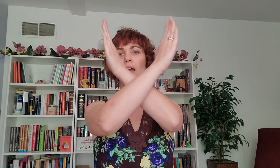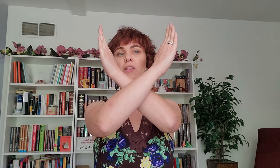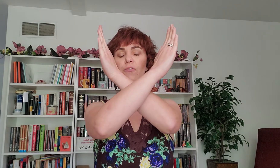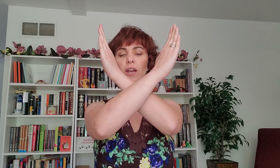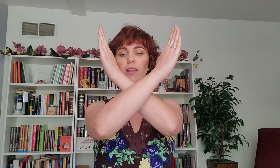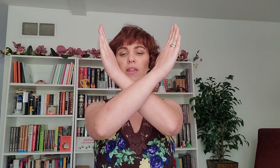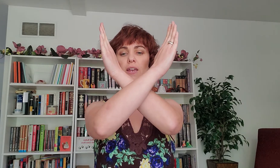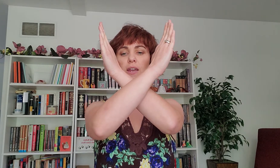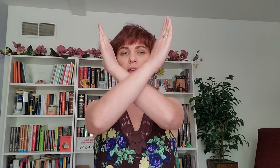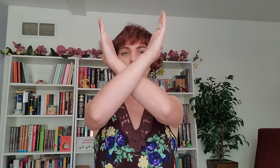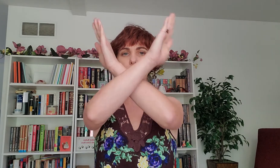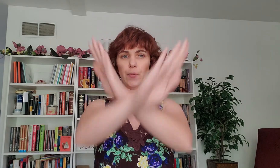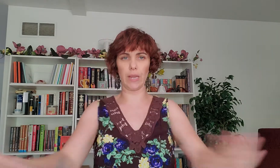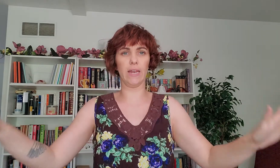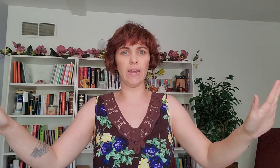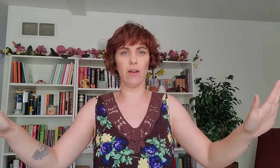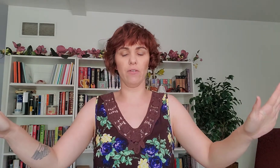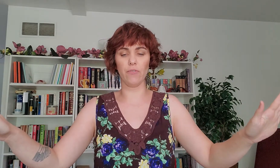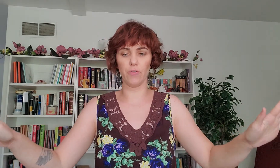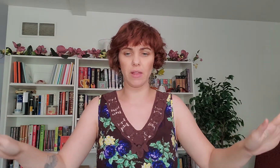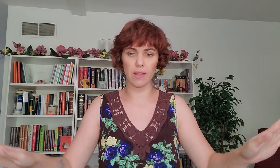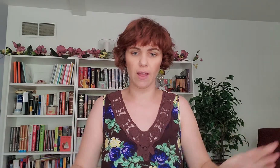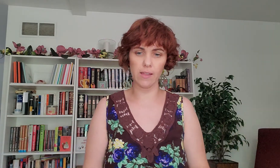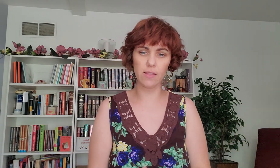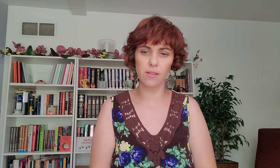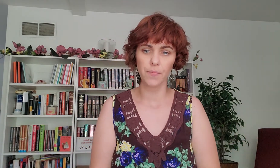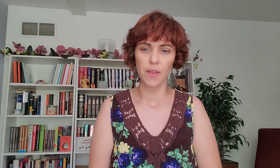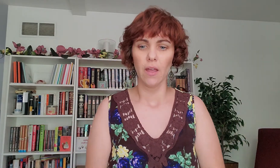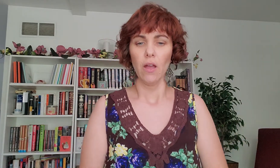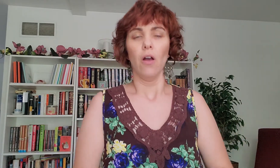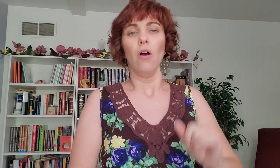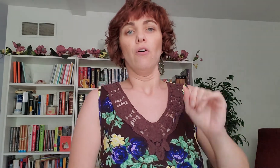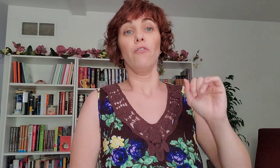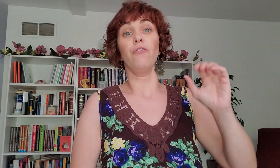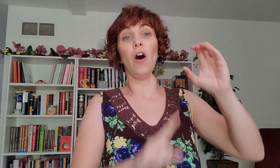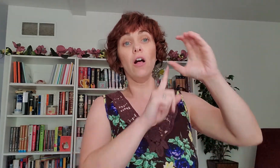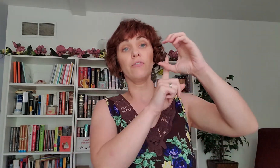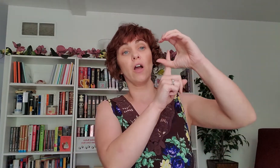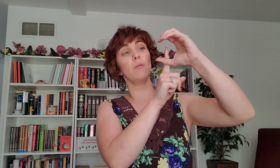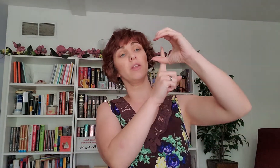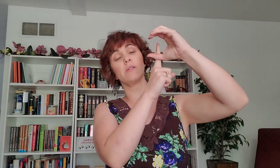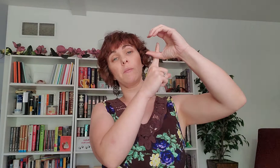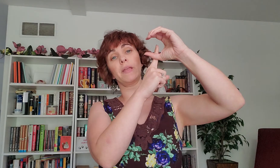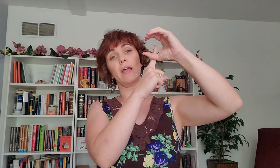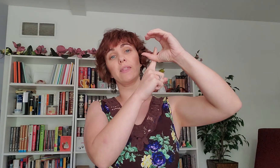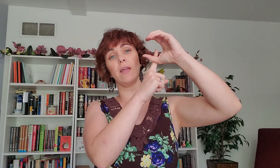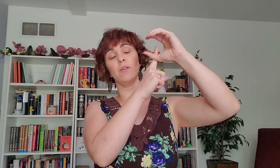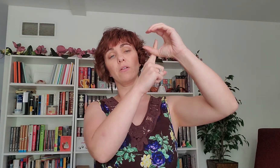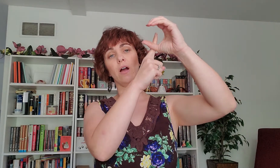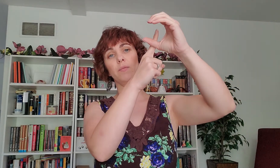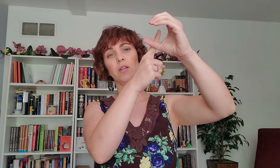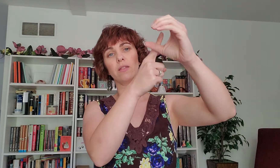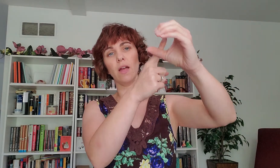for Nixon and bring it down for resigns. Fall of communism. We make that same little communist sign